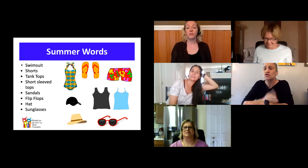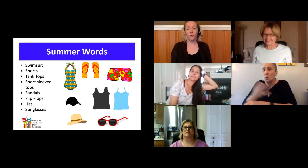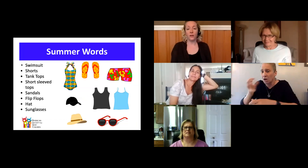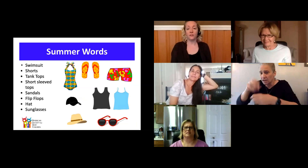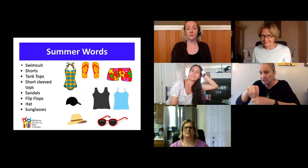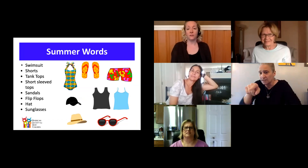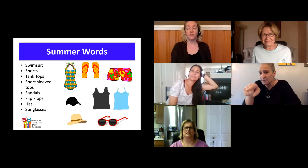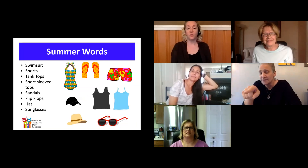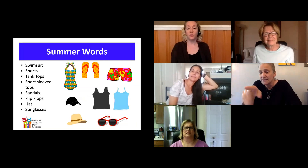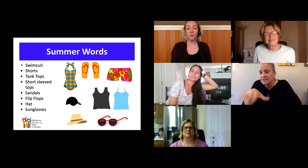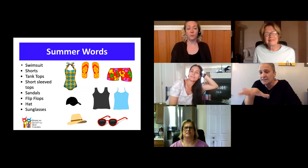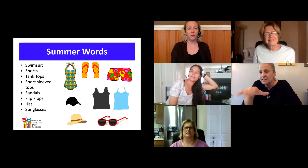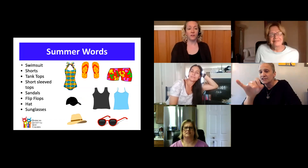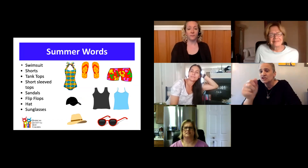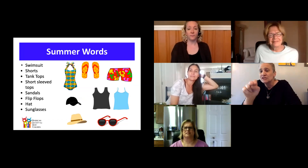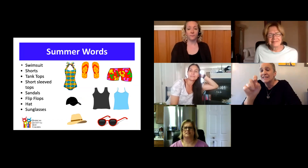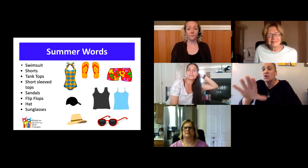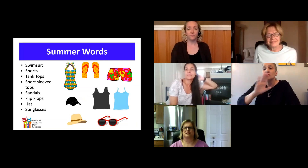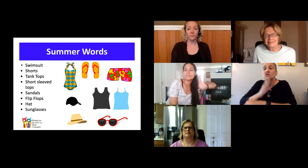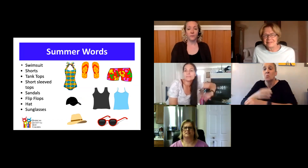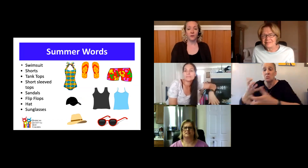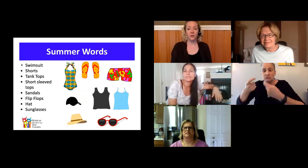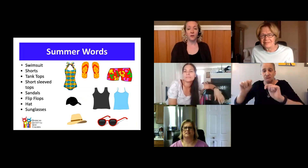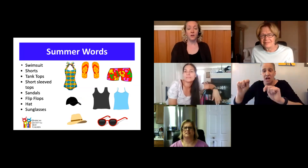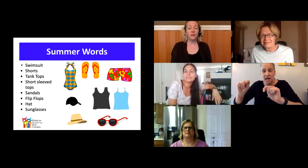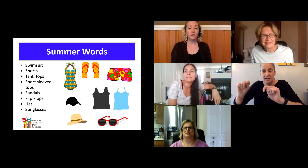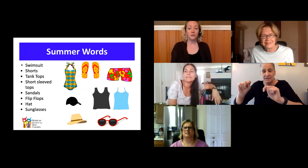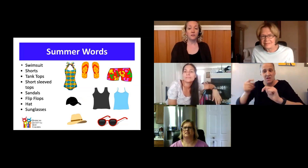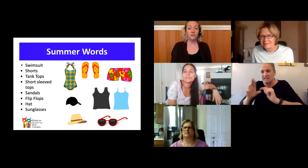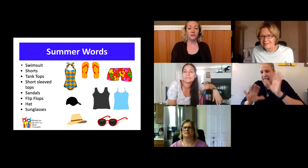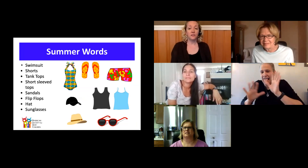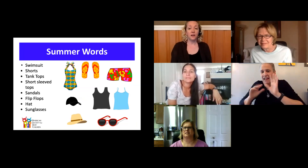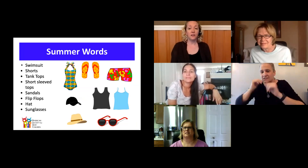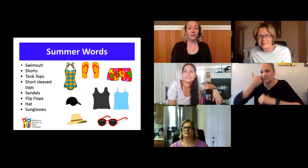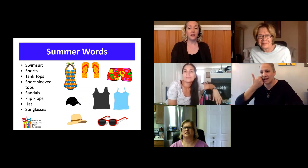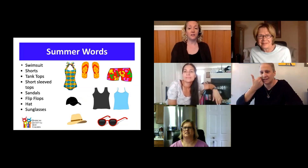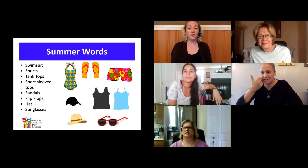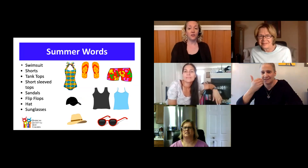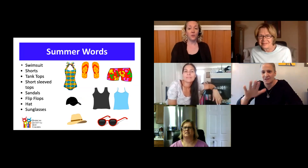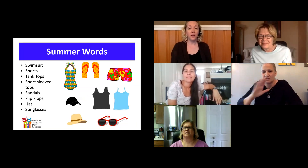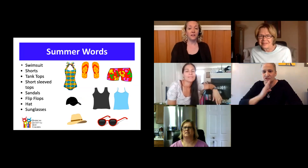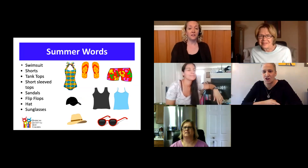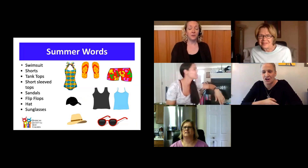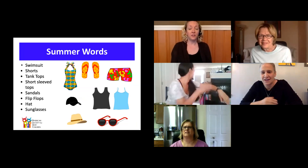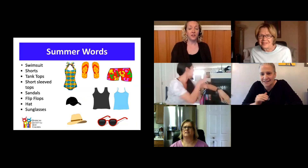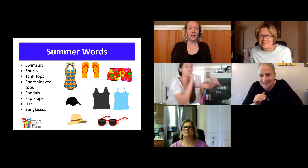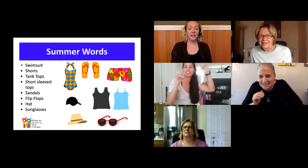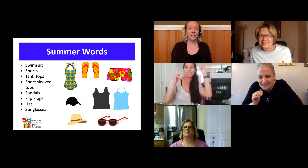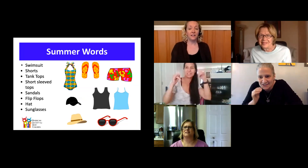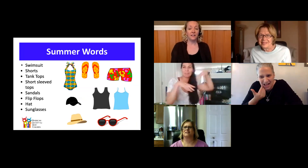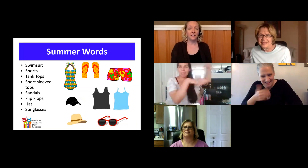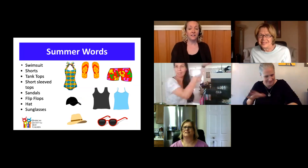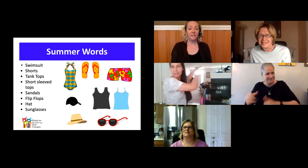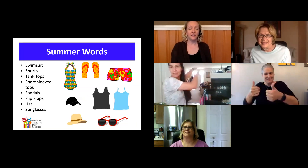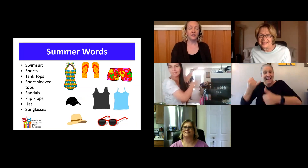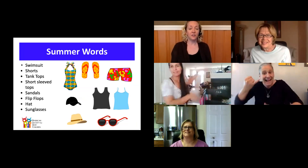Perfect. Okay, does your Jeanette, does your daughter want in? Does she want to try? Or is she still being